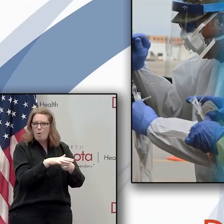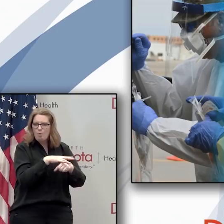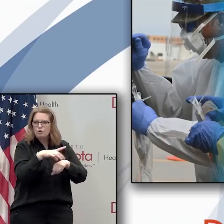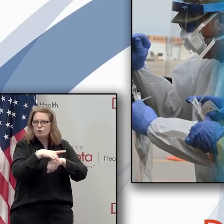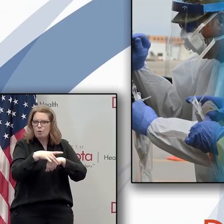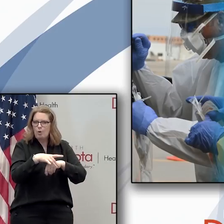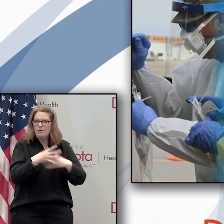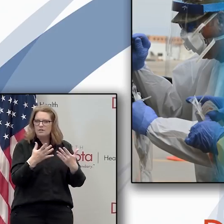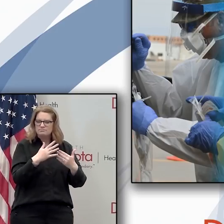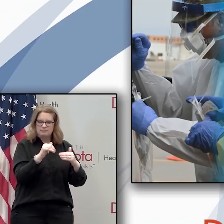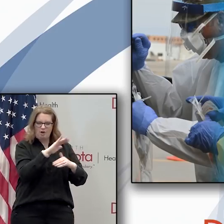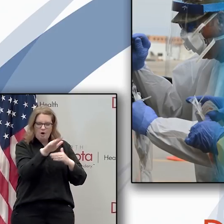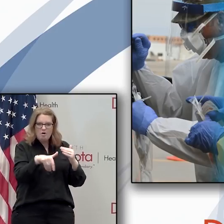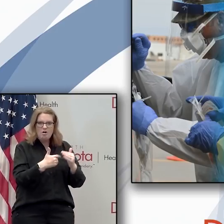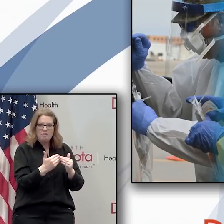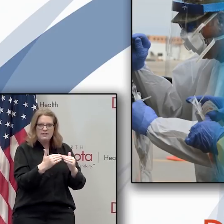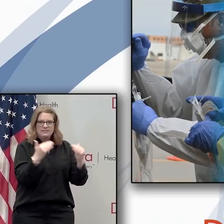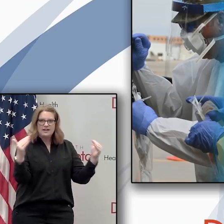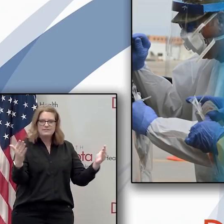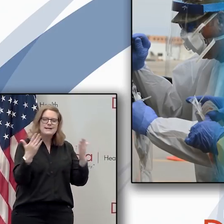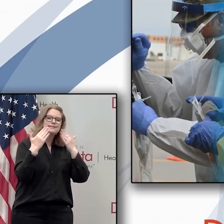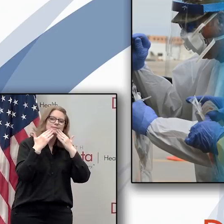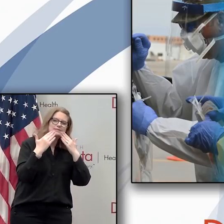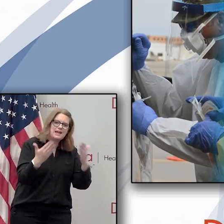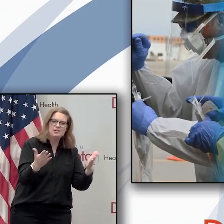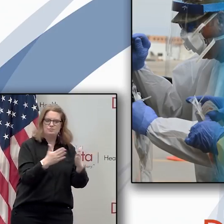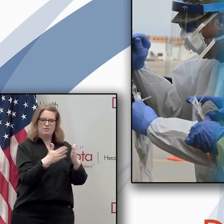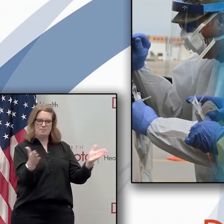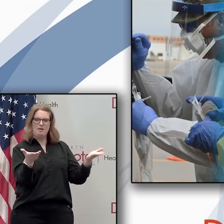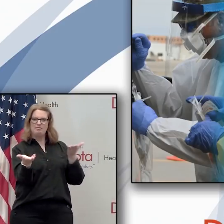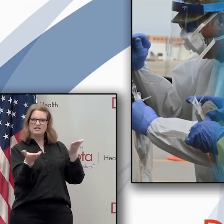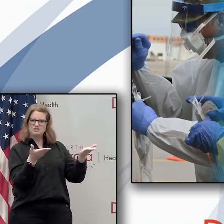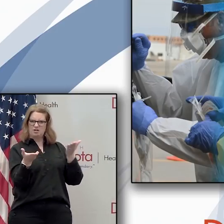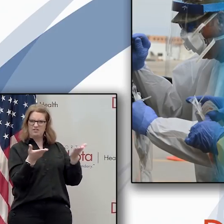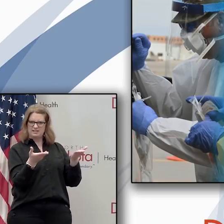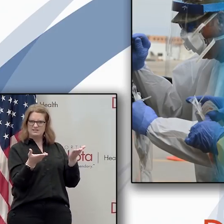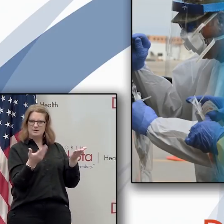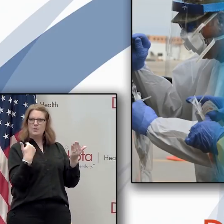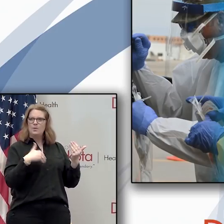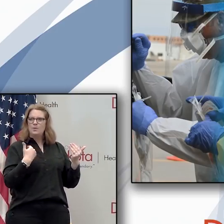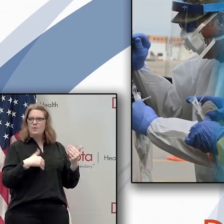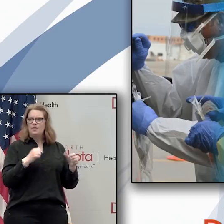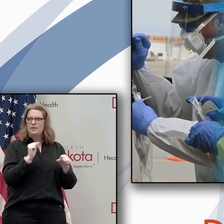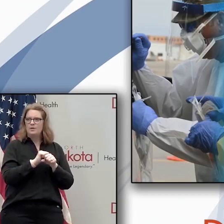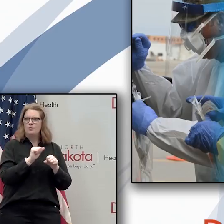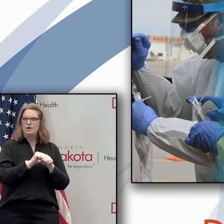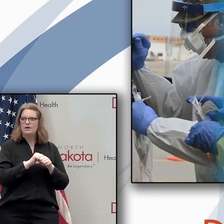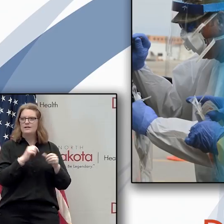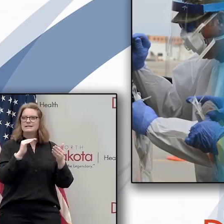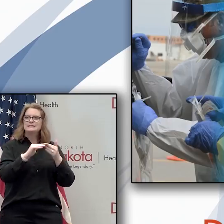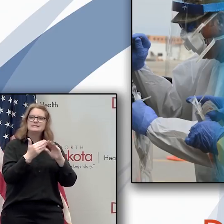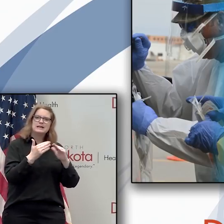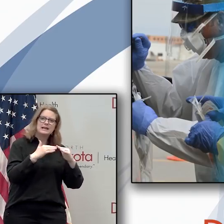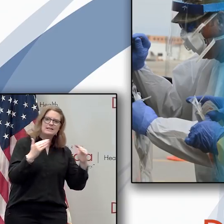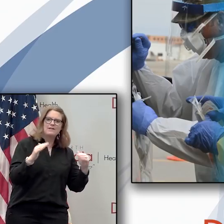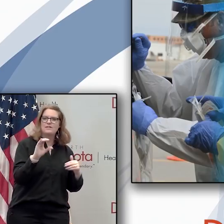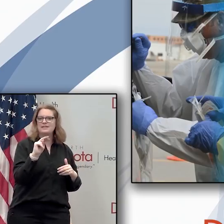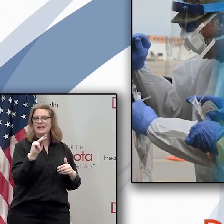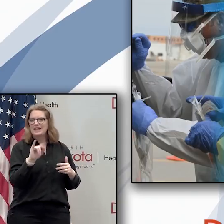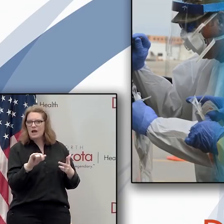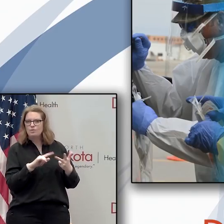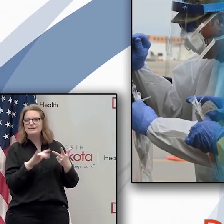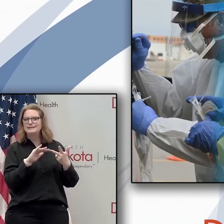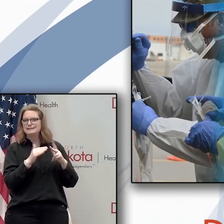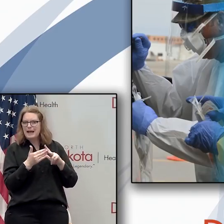level. So again, we want to say thank you to all the countless public servants that work at the city level, the county level, the